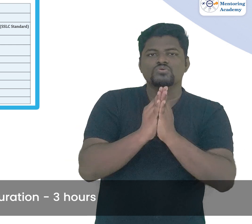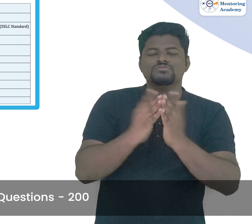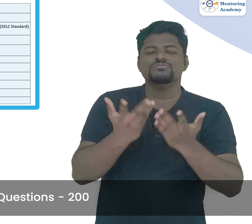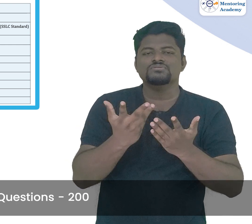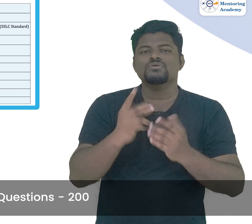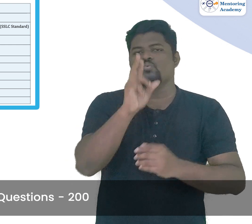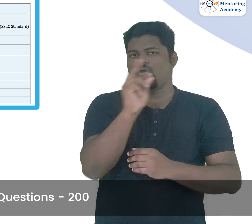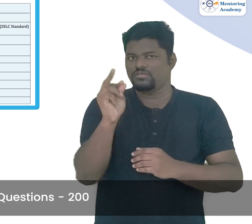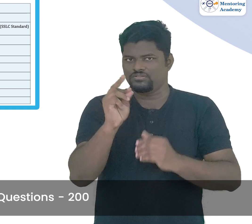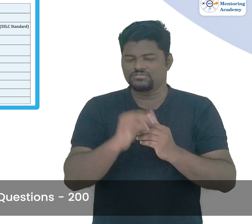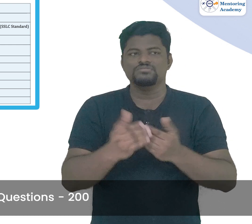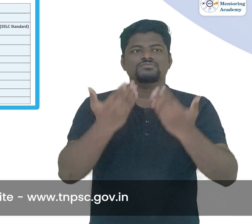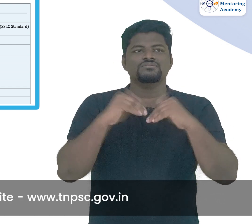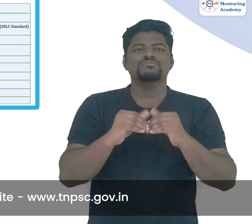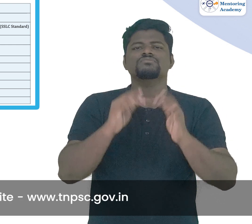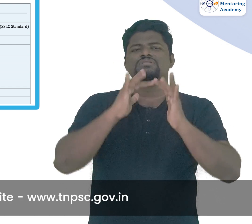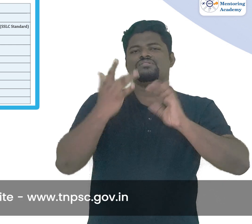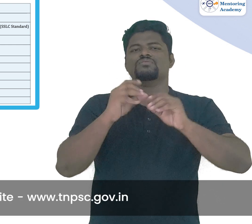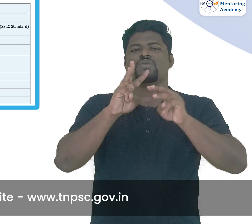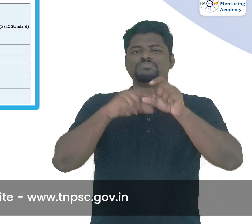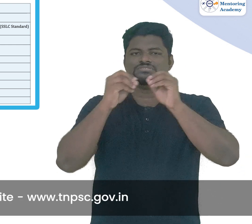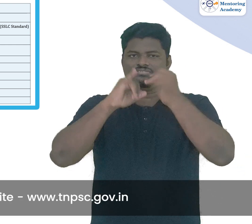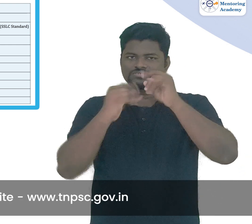Total questions, 200. Official website